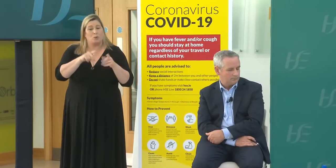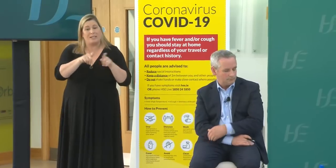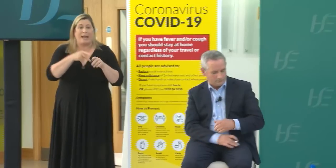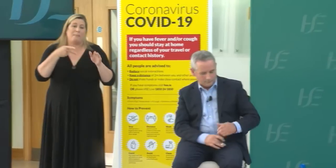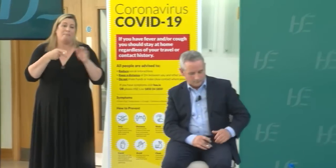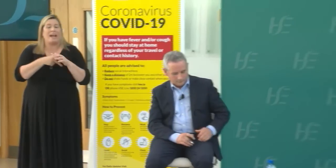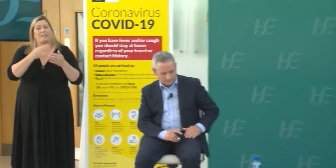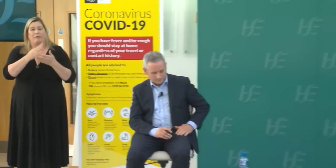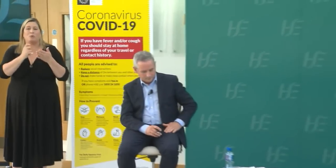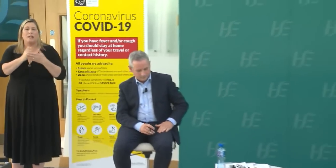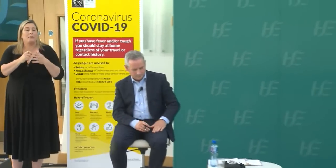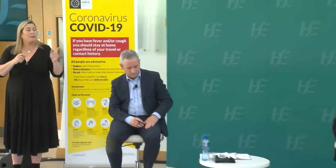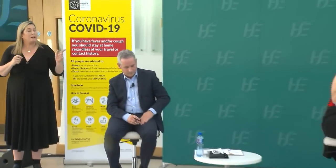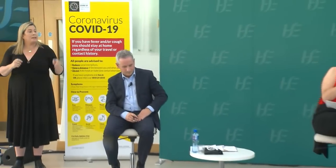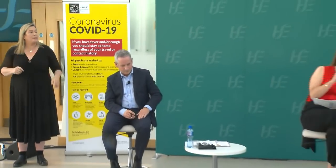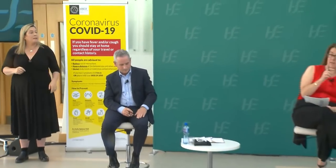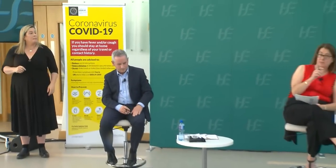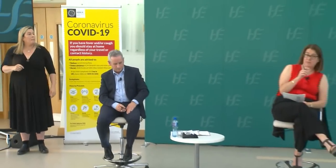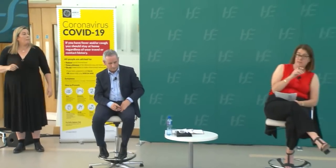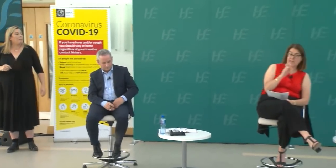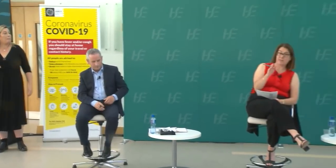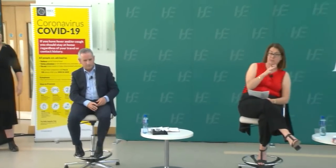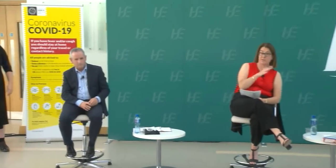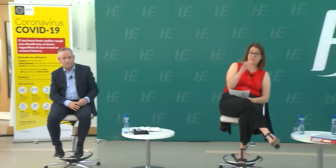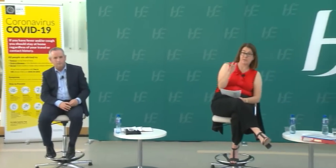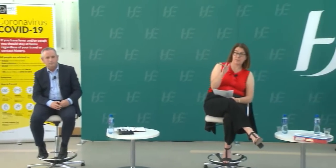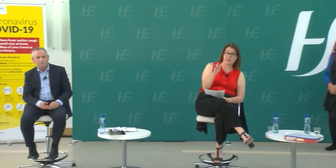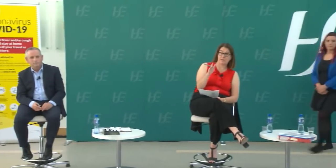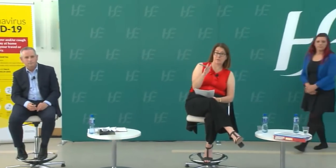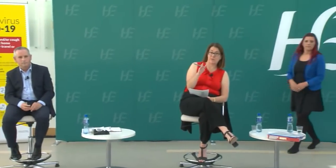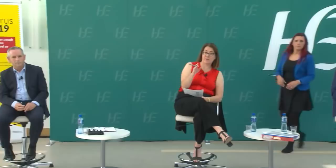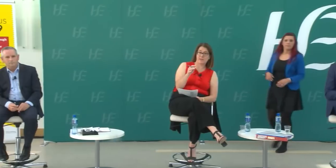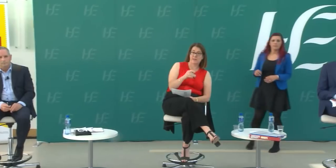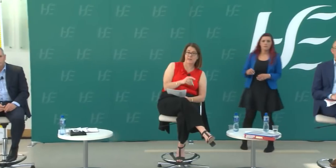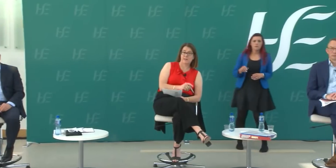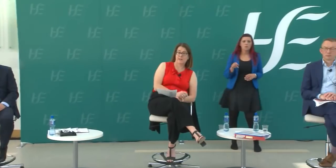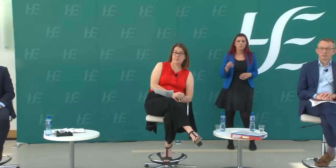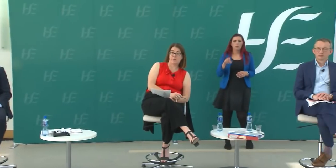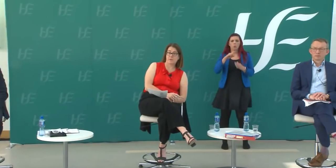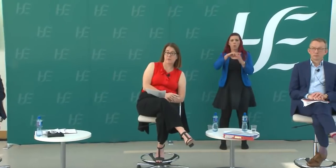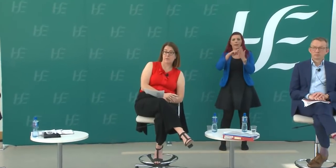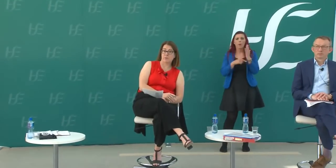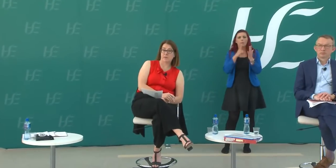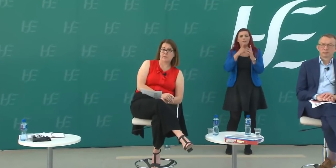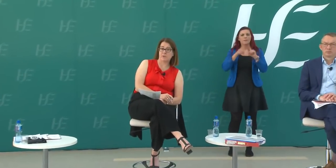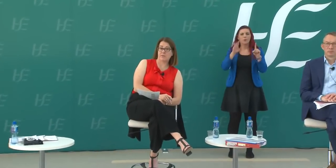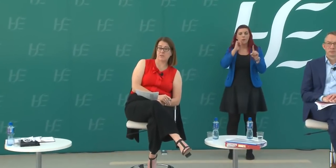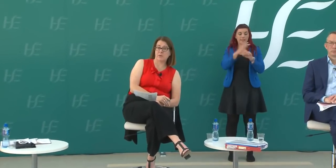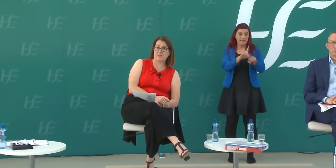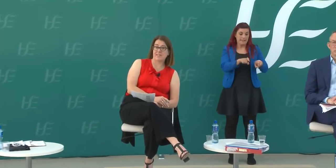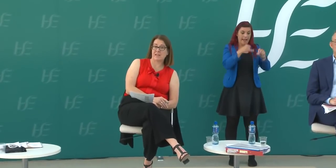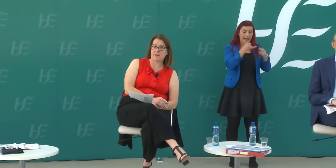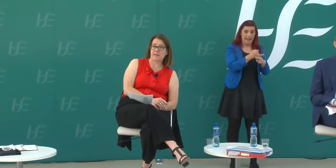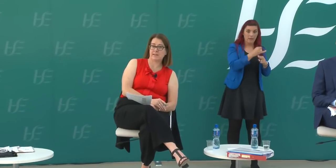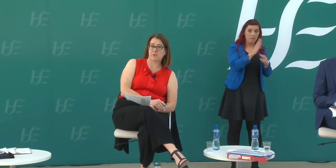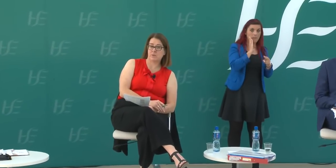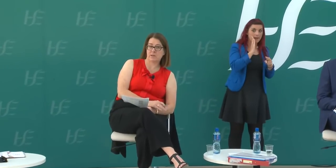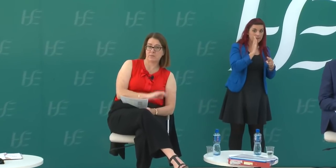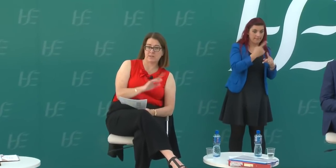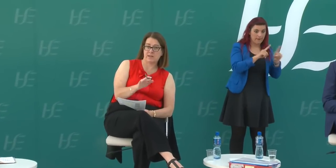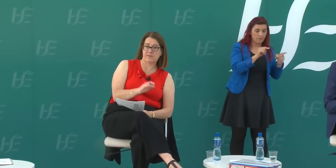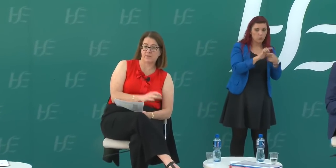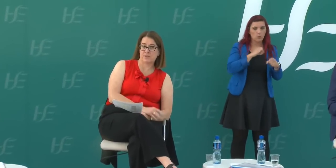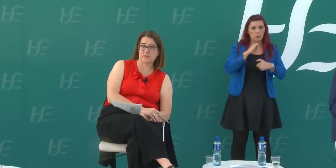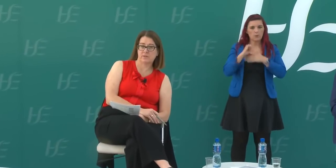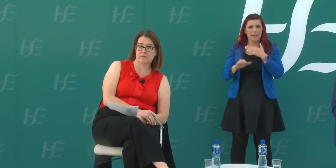so just to be clear now, the inpatient beds aren't, the day beds are different, so we count them differently, both in public and private. So we have day beds that would